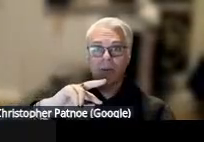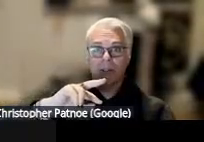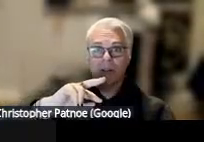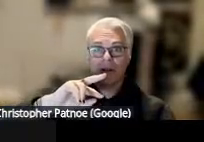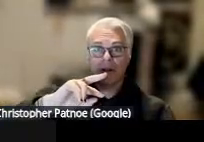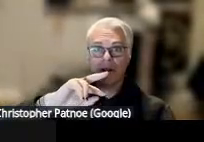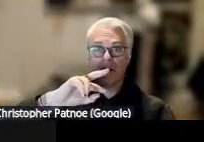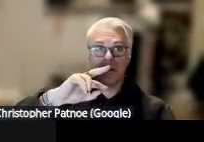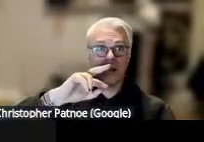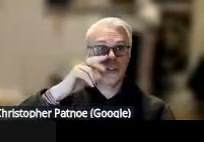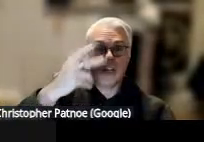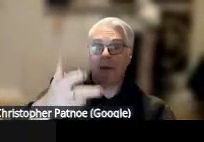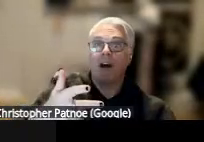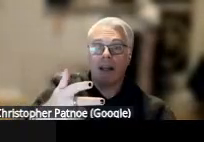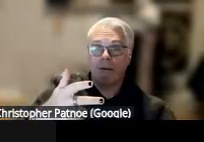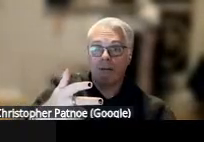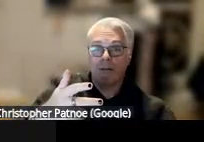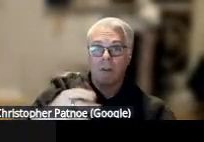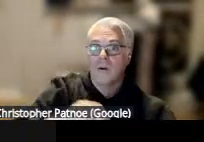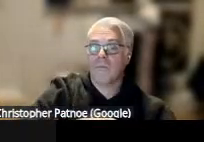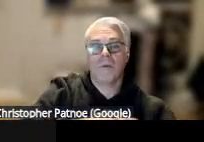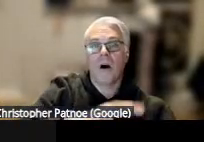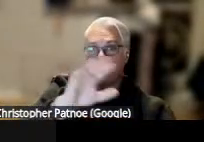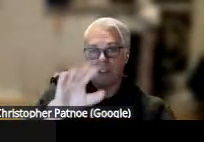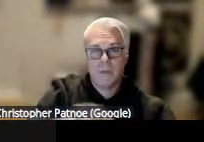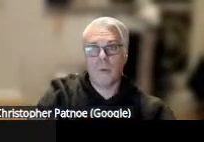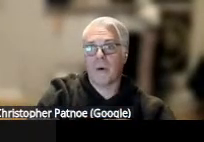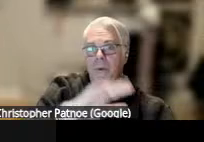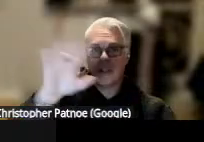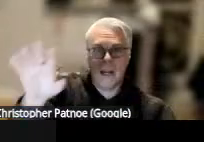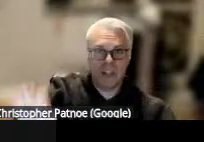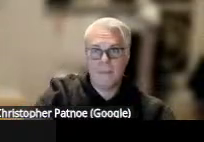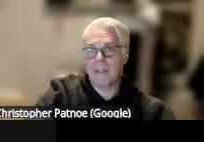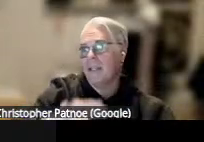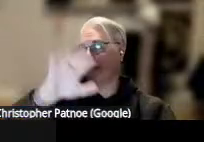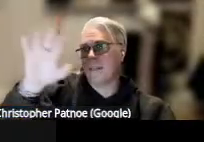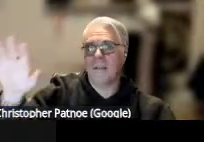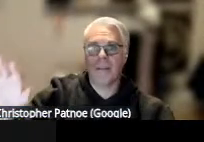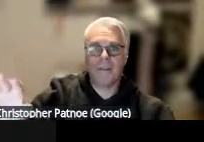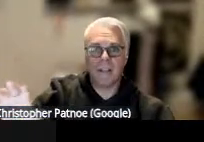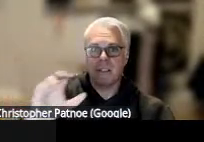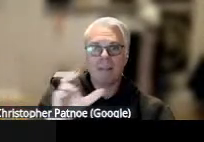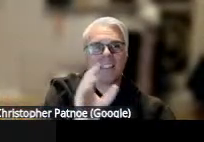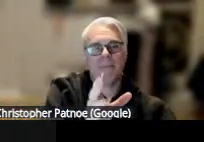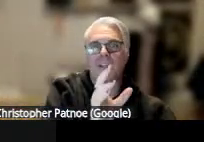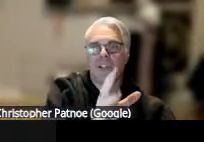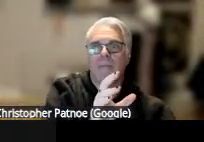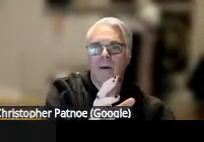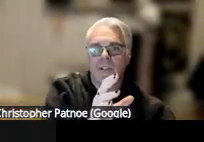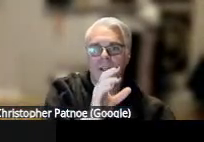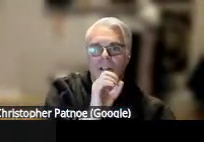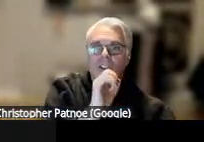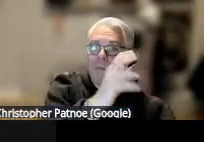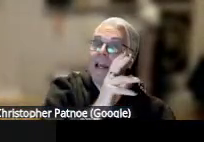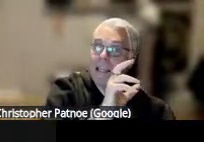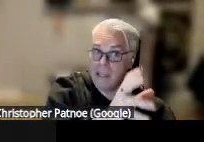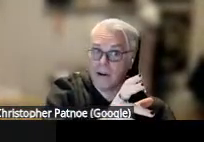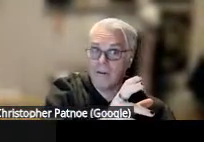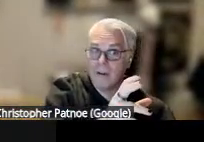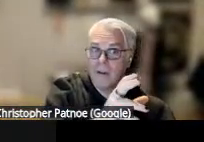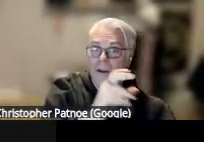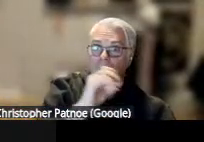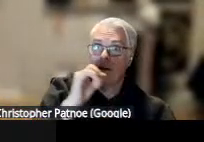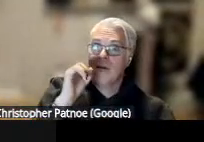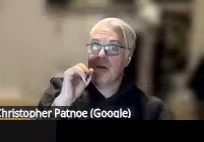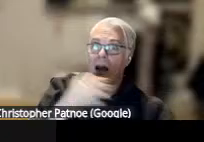I use Gemini honestly will work with ChatGPT and other things. There's nothing special about Gemini